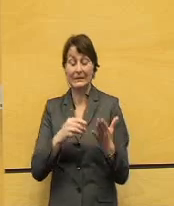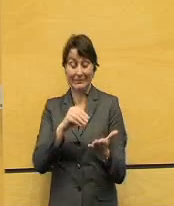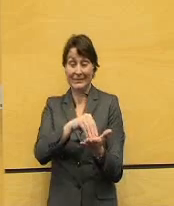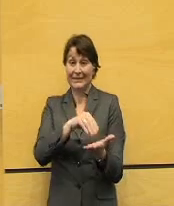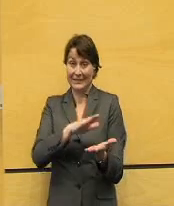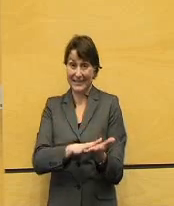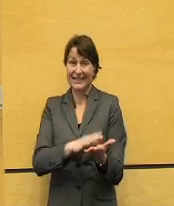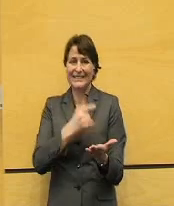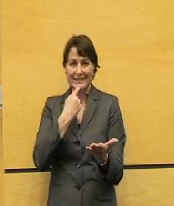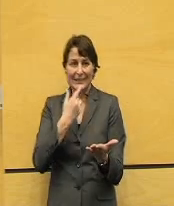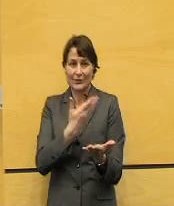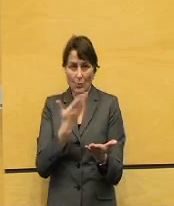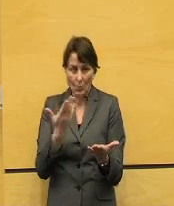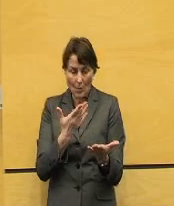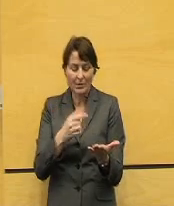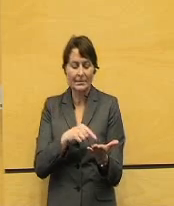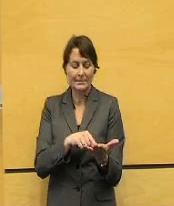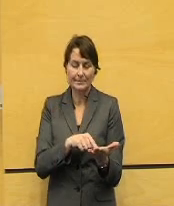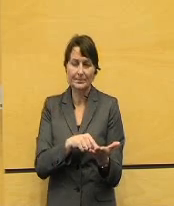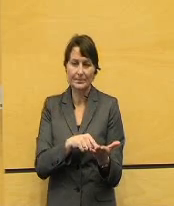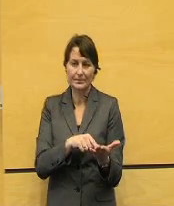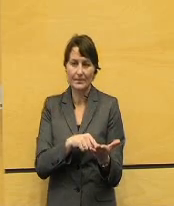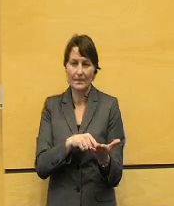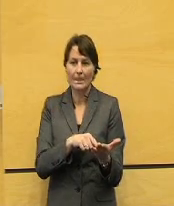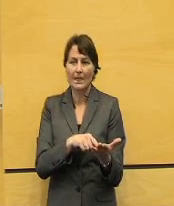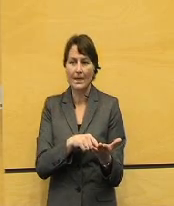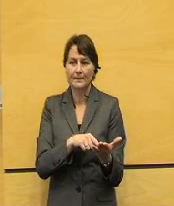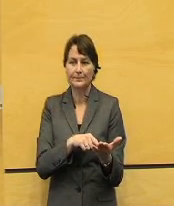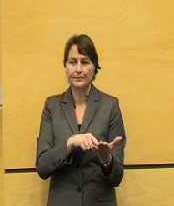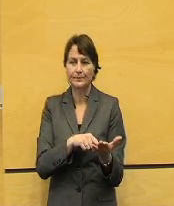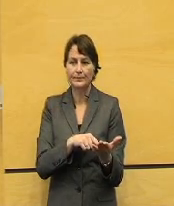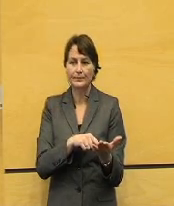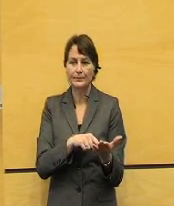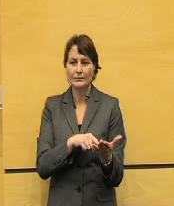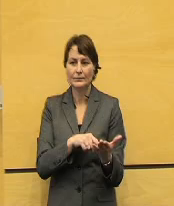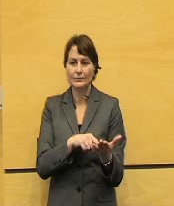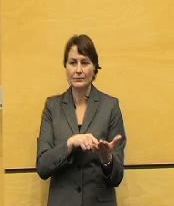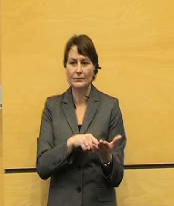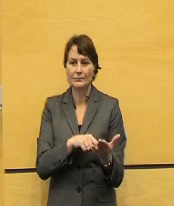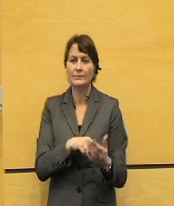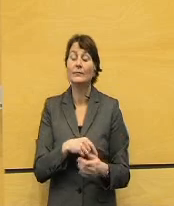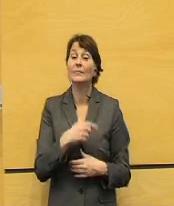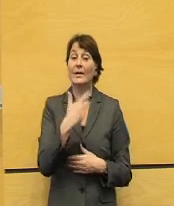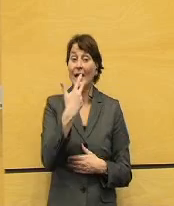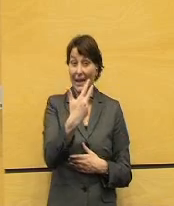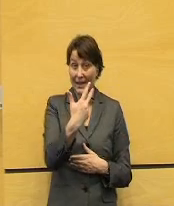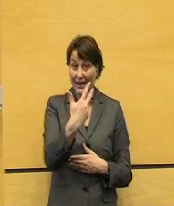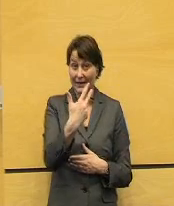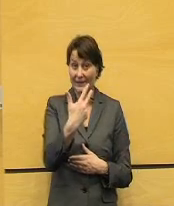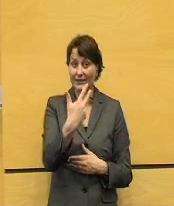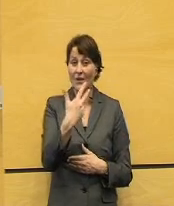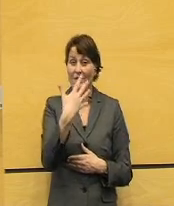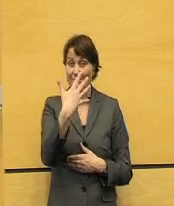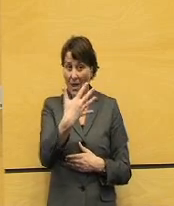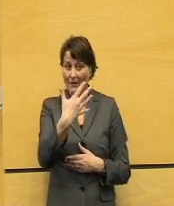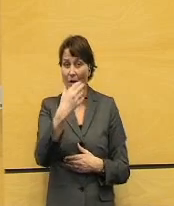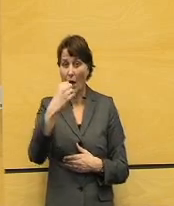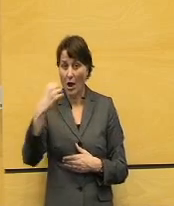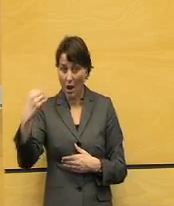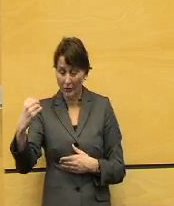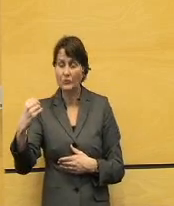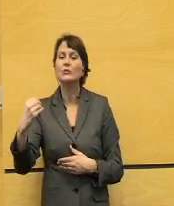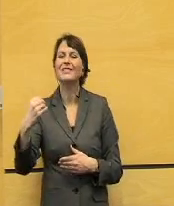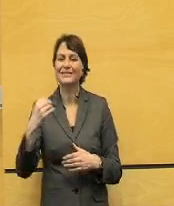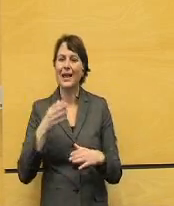that such a resolution led to around 8,500 accessible